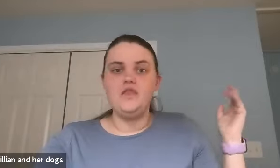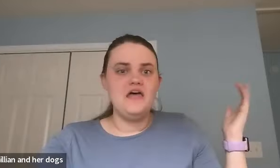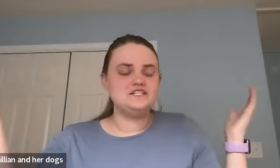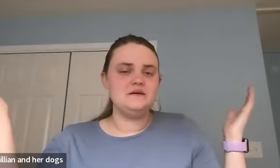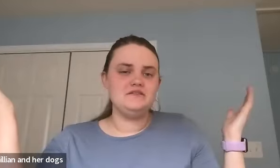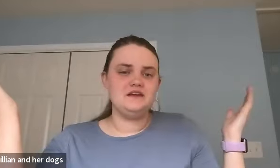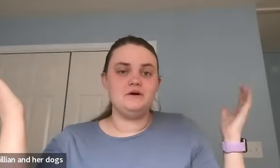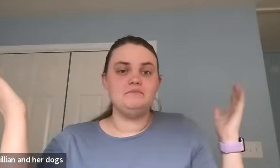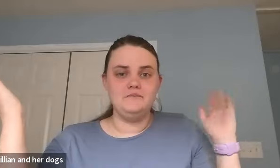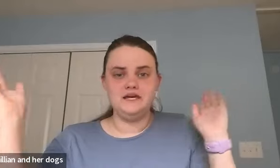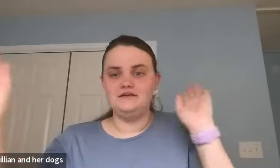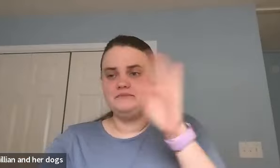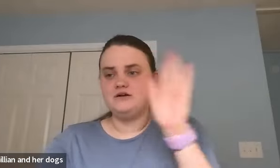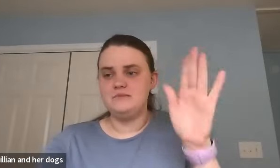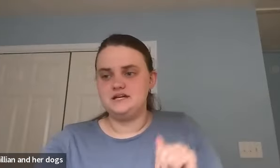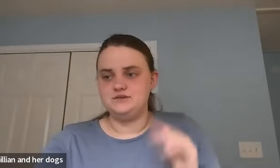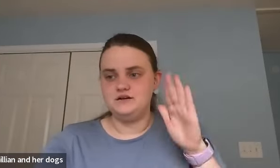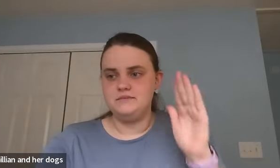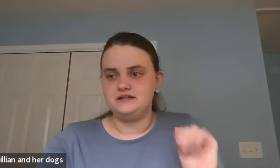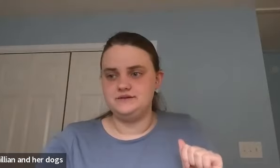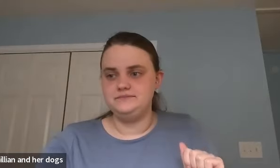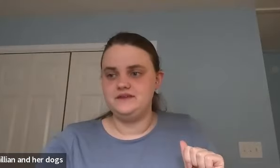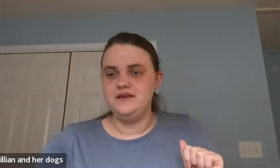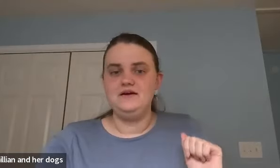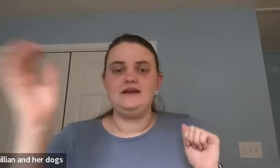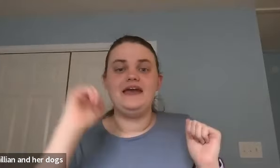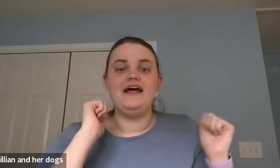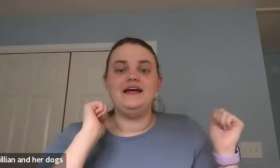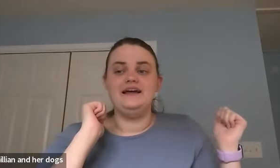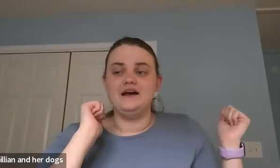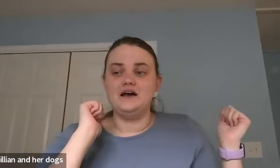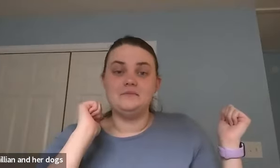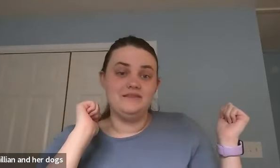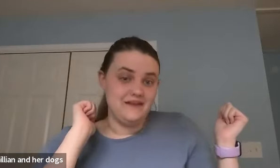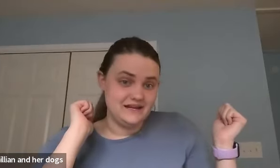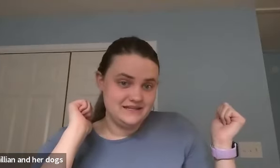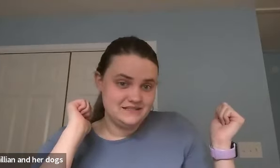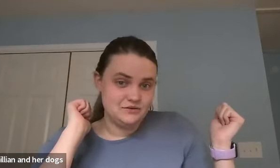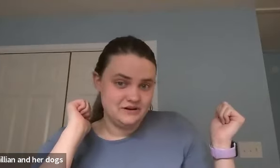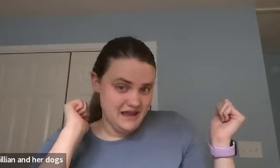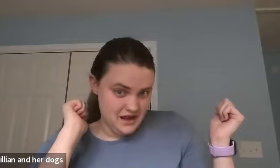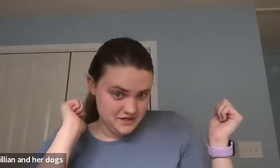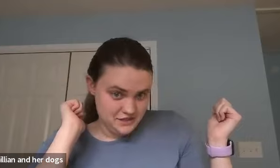That just made me think of one, pumpkin, but I'll come back to it. Okay. Lettuce or